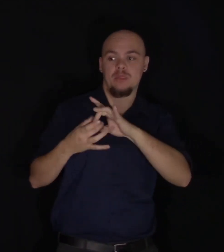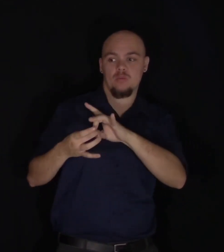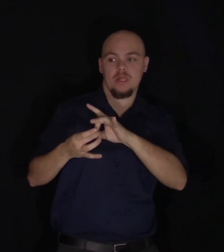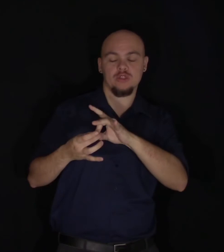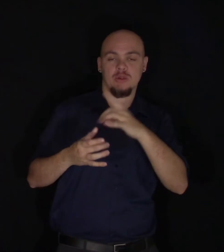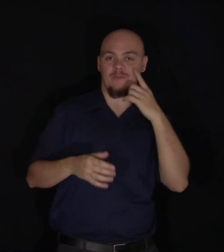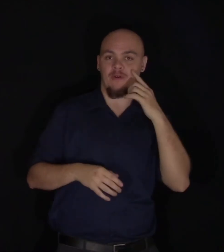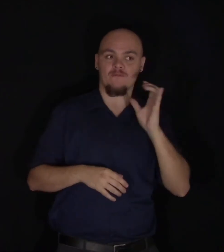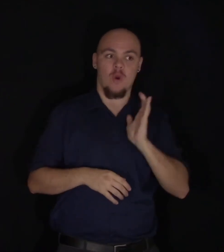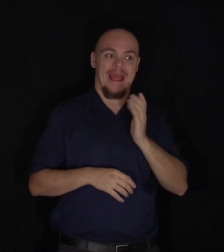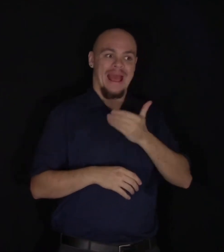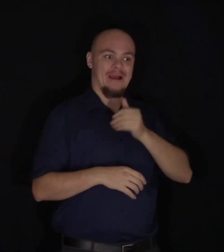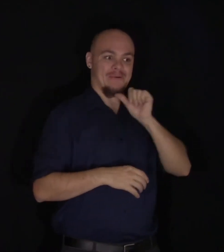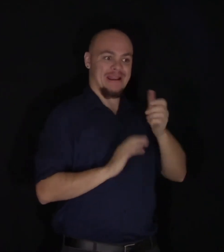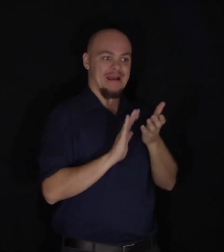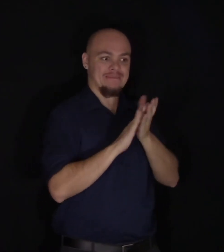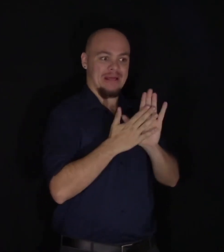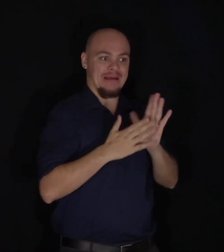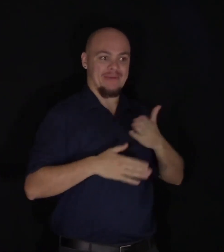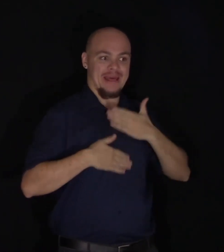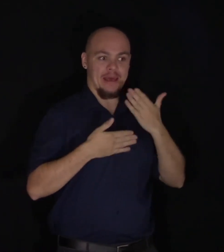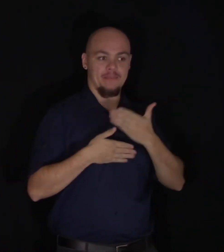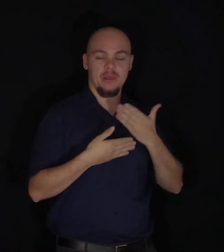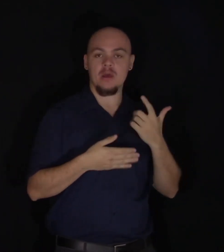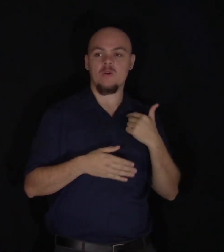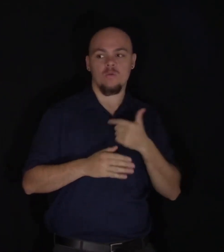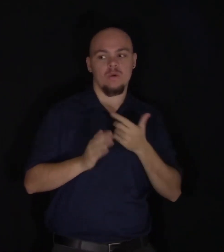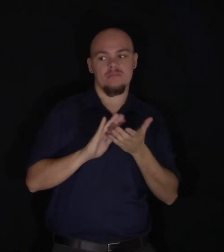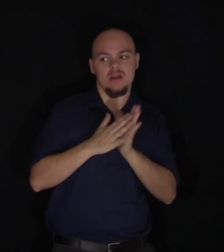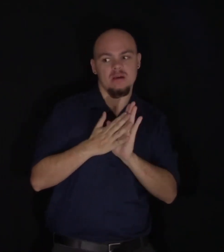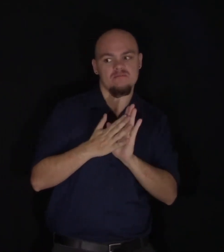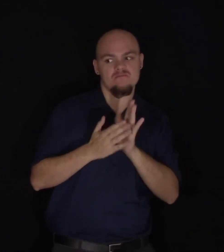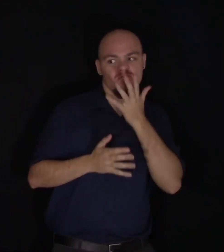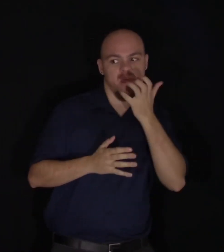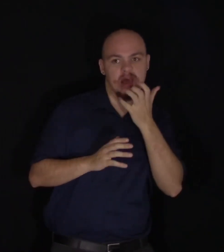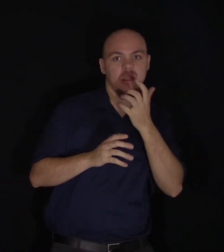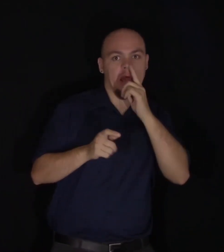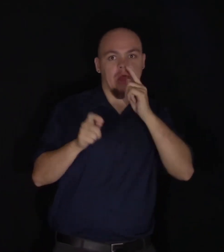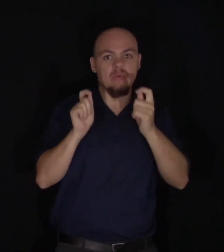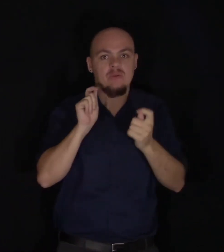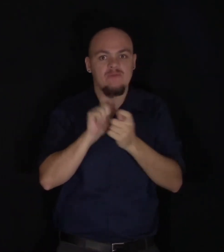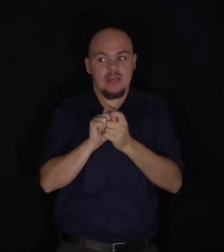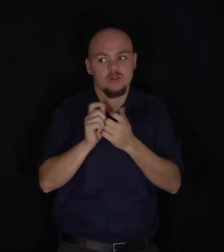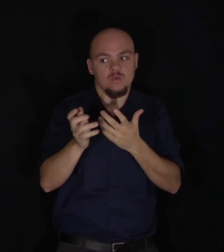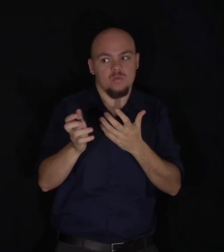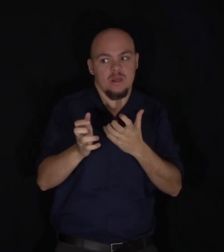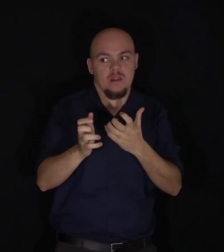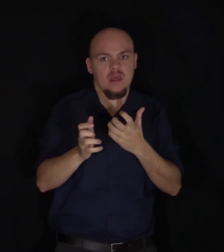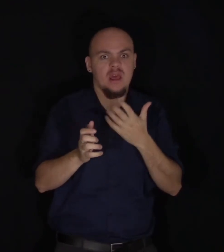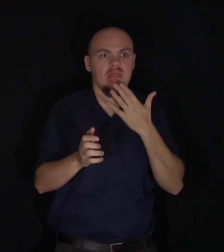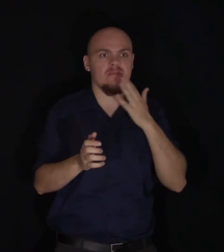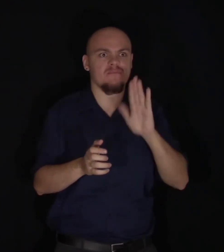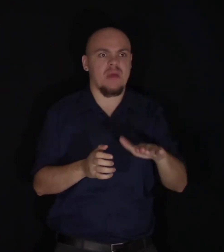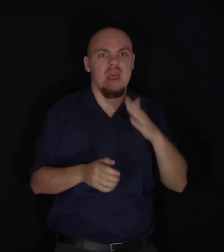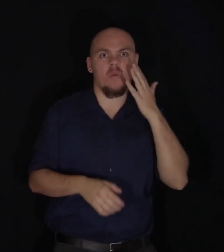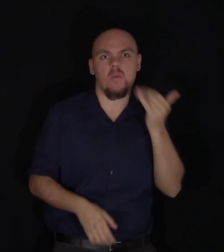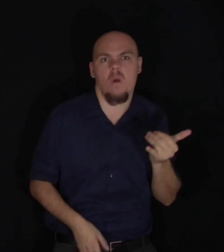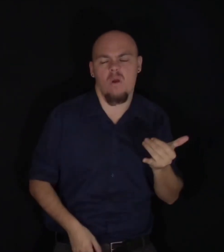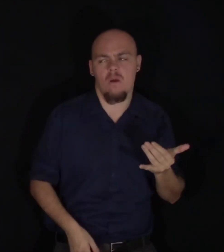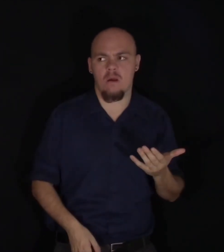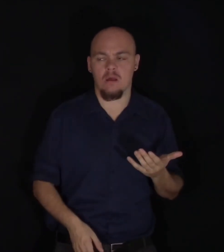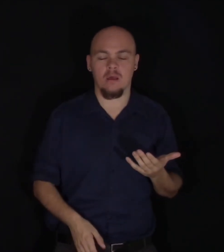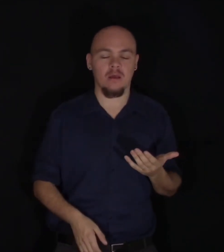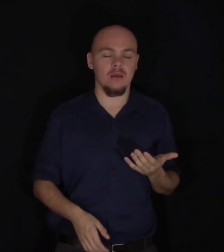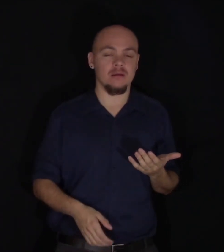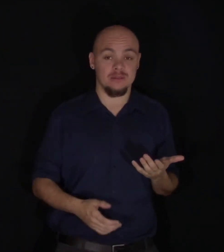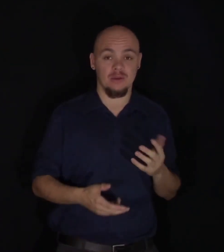unhappiness. We get mad, then we try to get even. Then we wonder why things go badly.